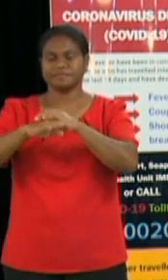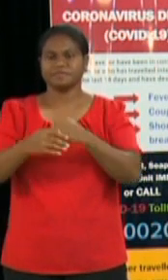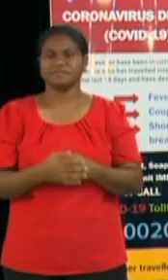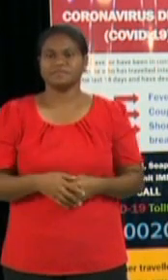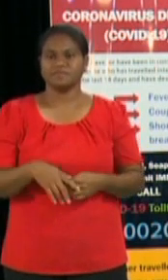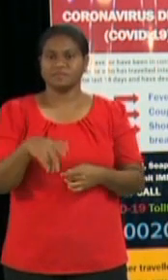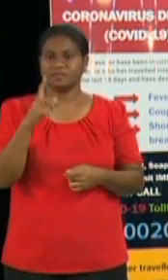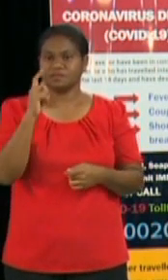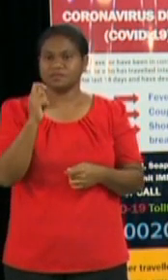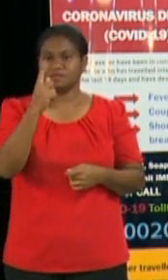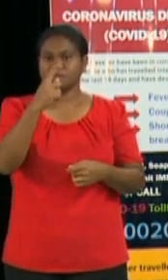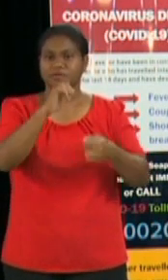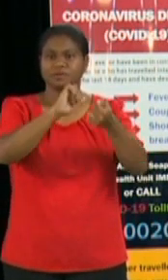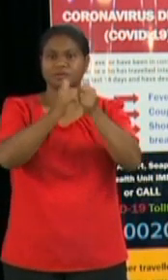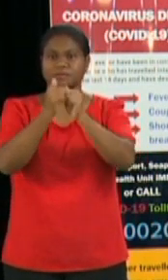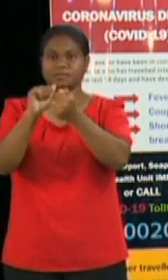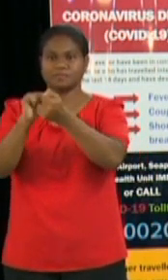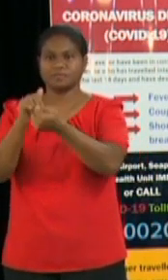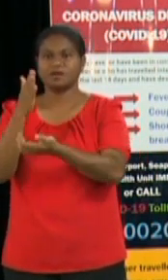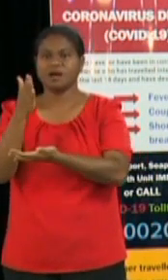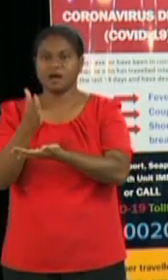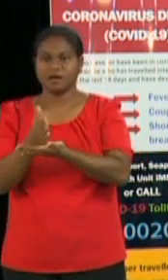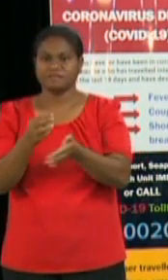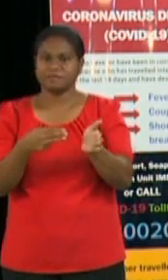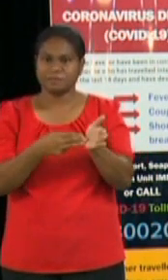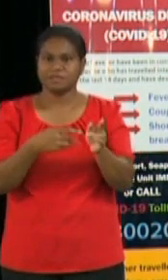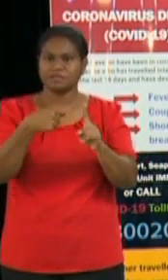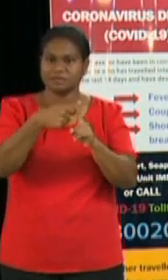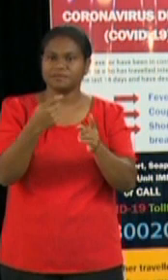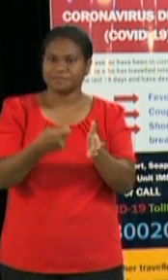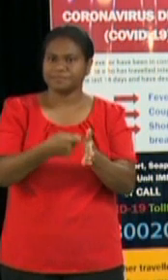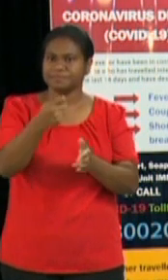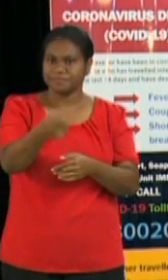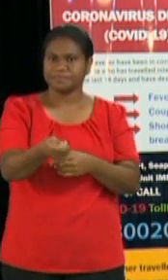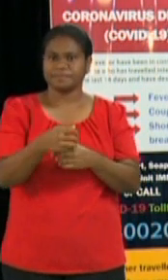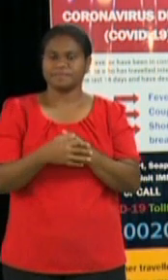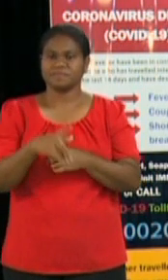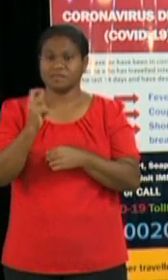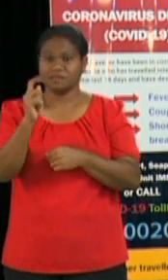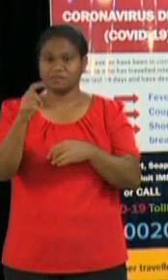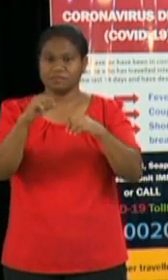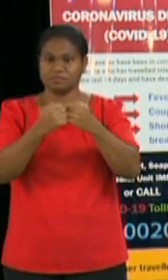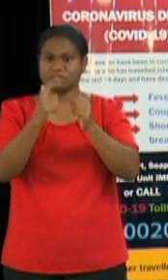For a company, that's 500,000 kina fine, and of course those who